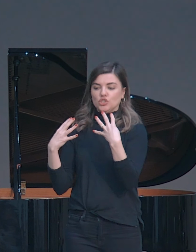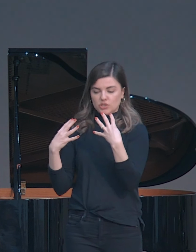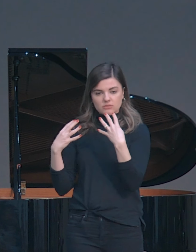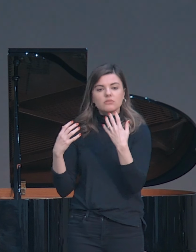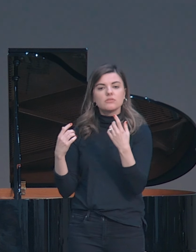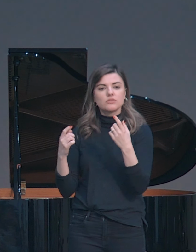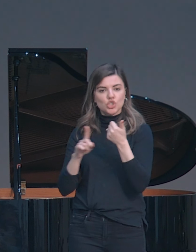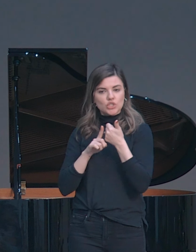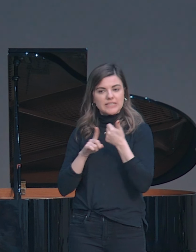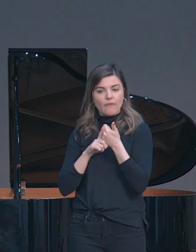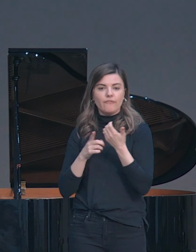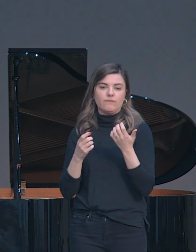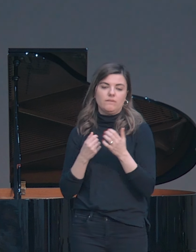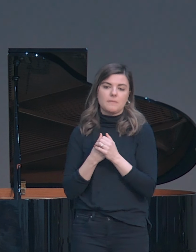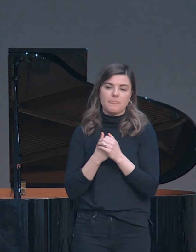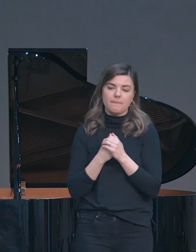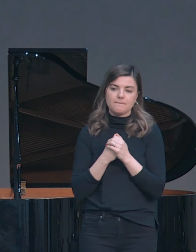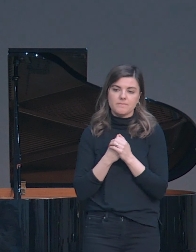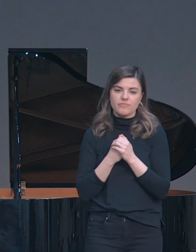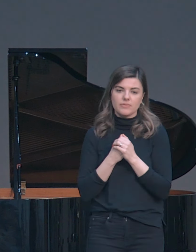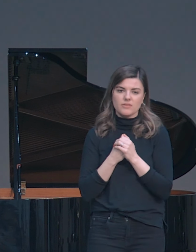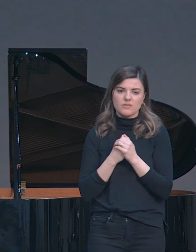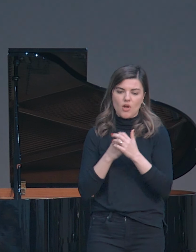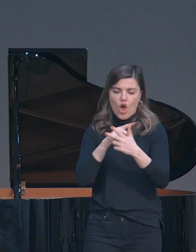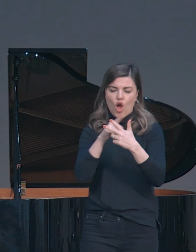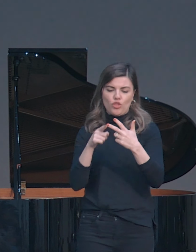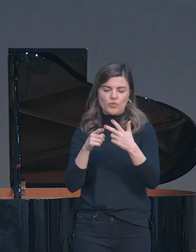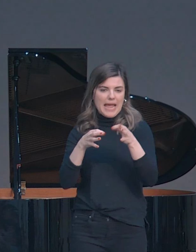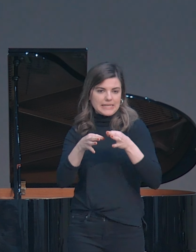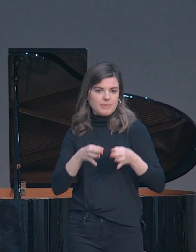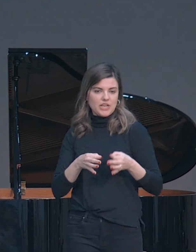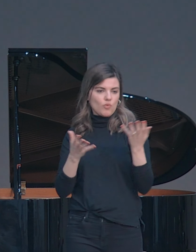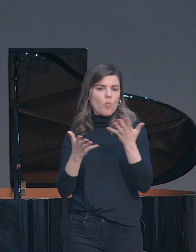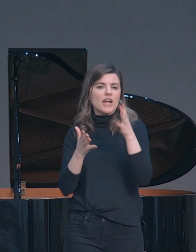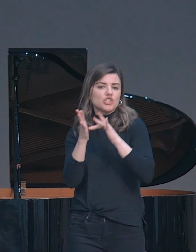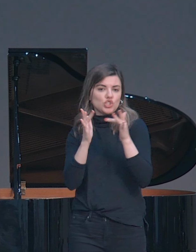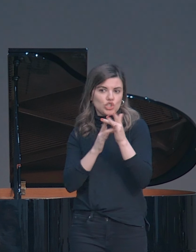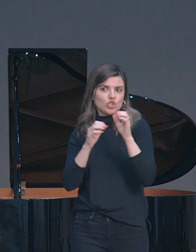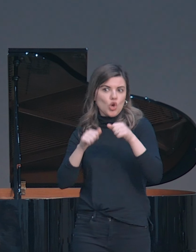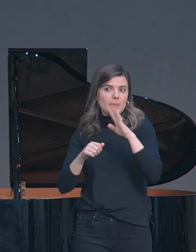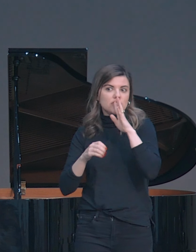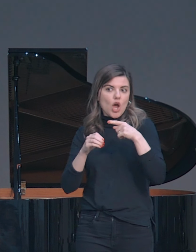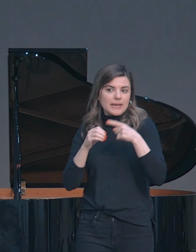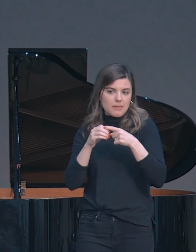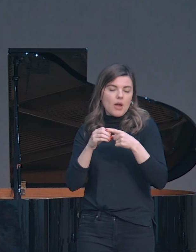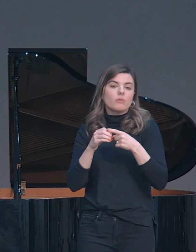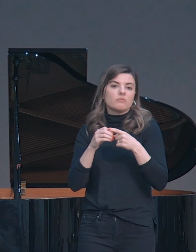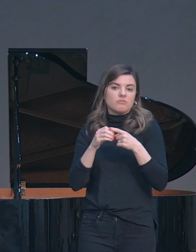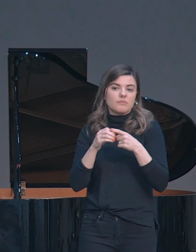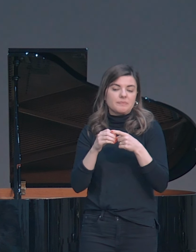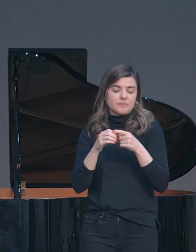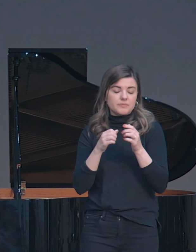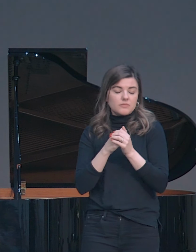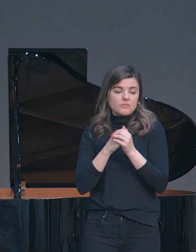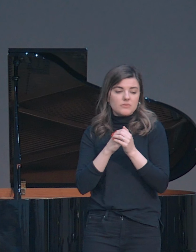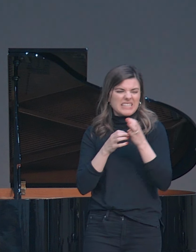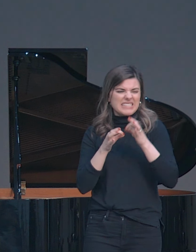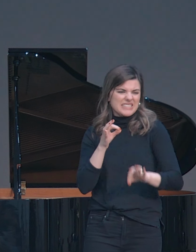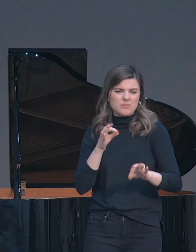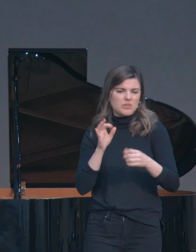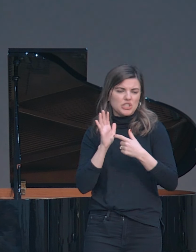that was taking place. All three explanations for what Jesus could be referring to here